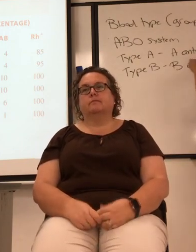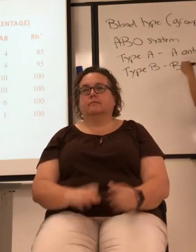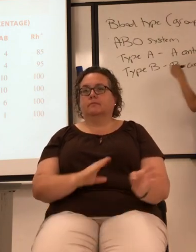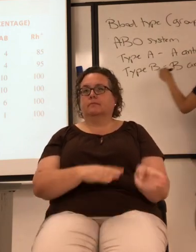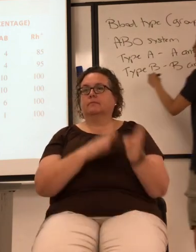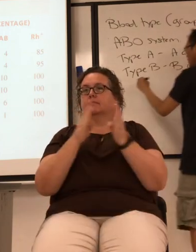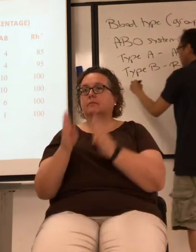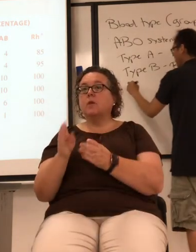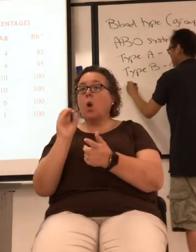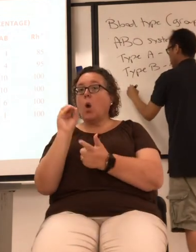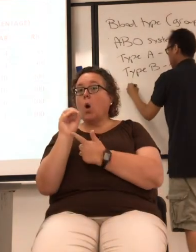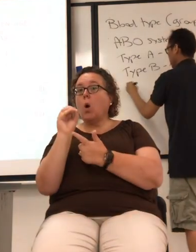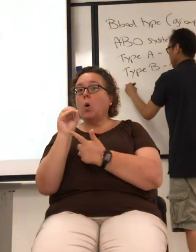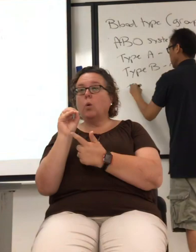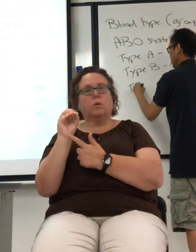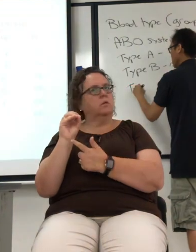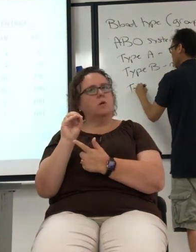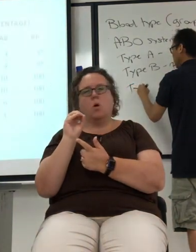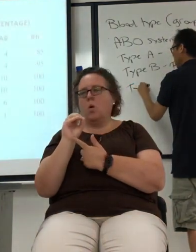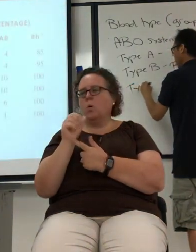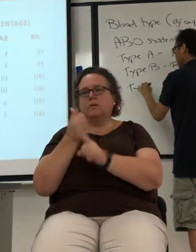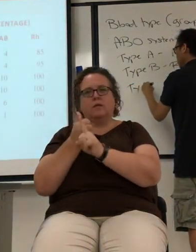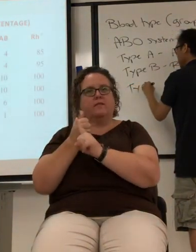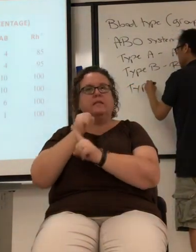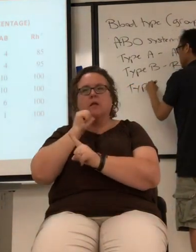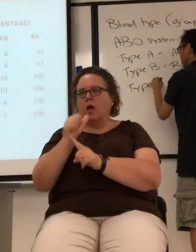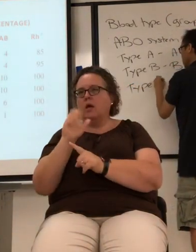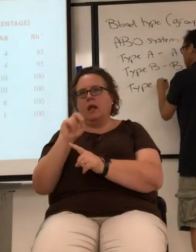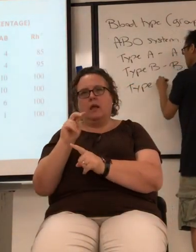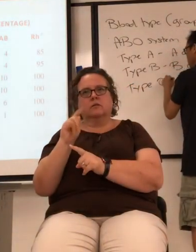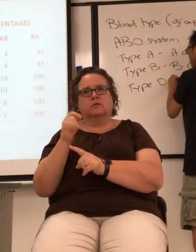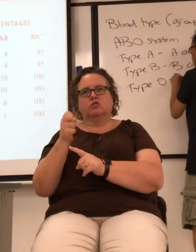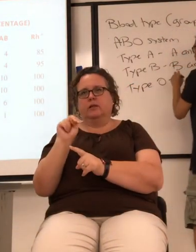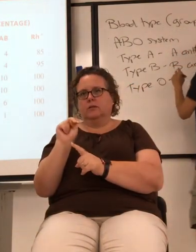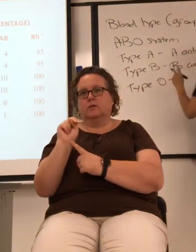Type O, O is not an antigen. O means